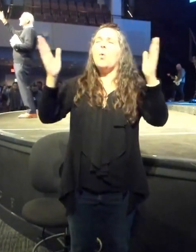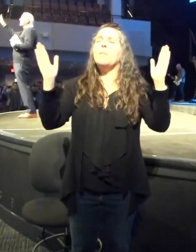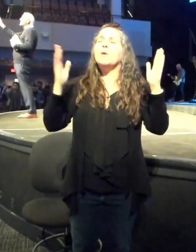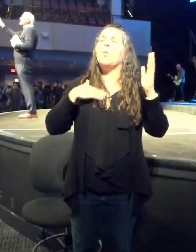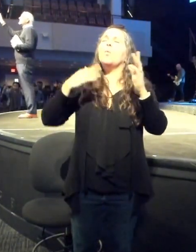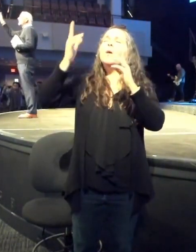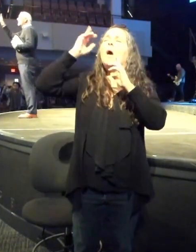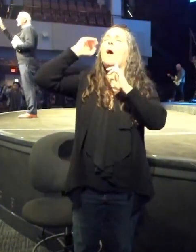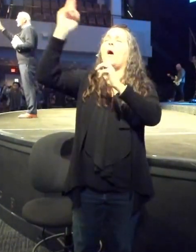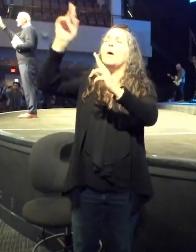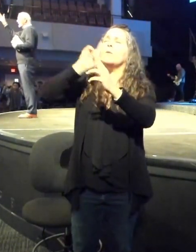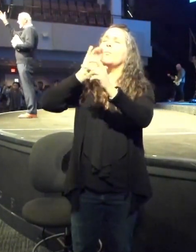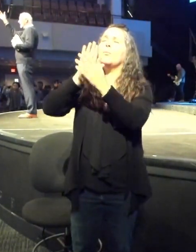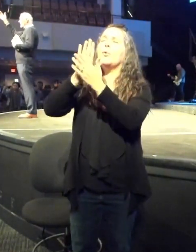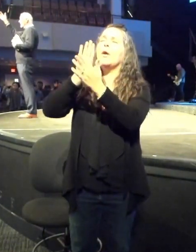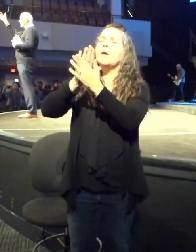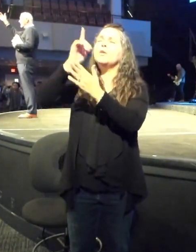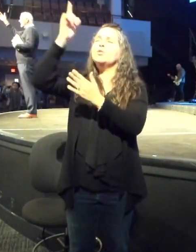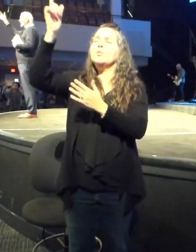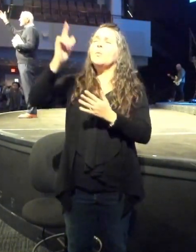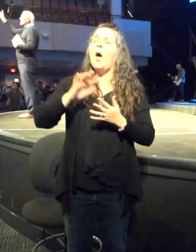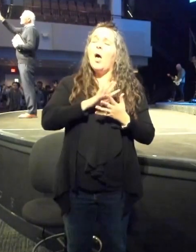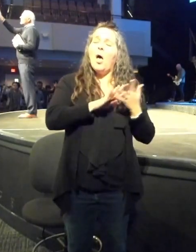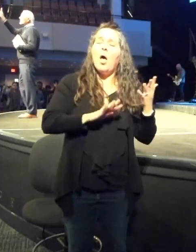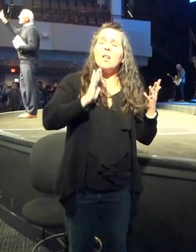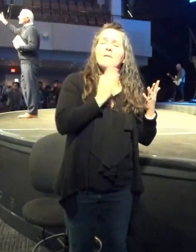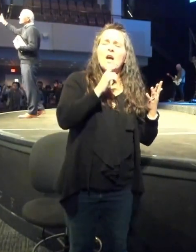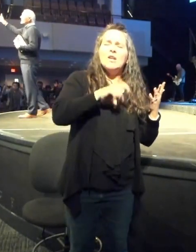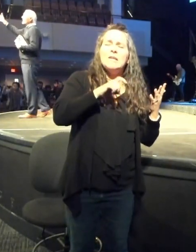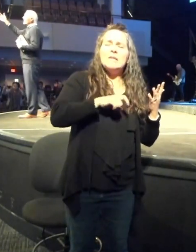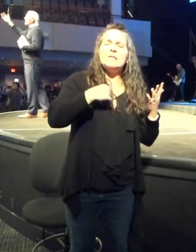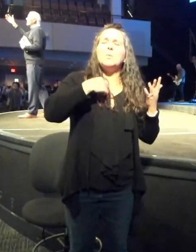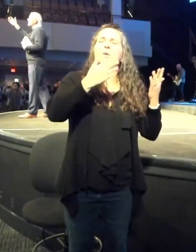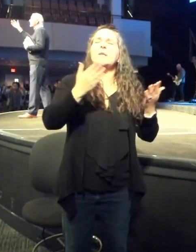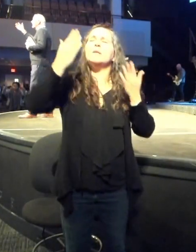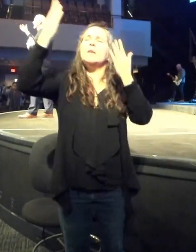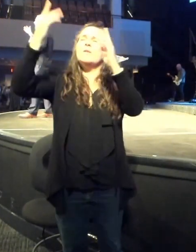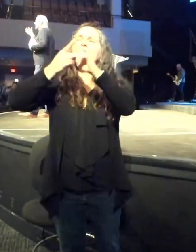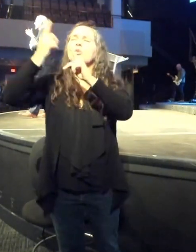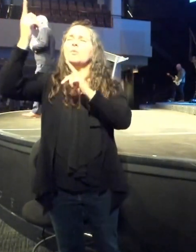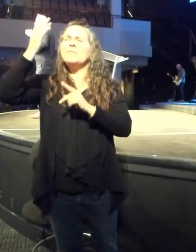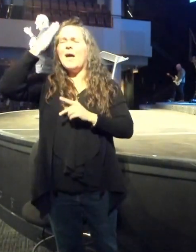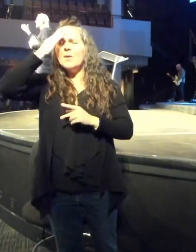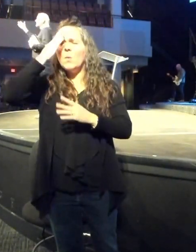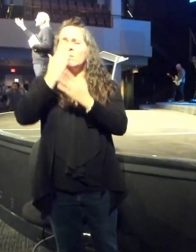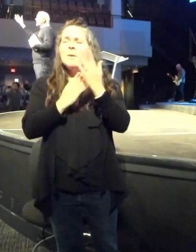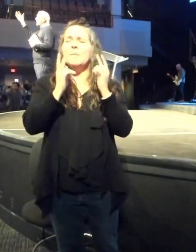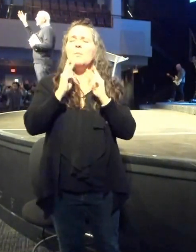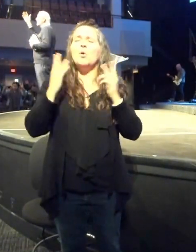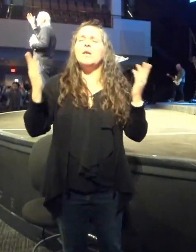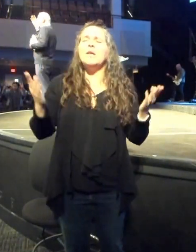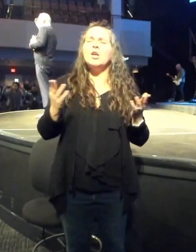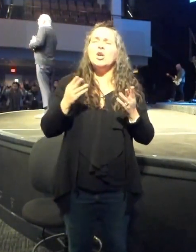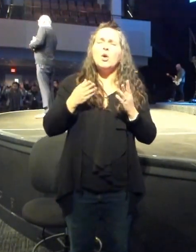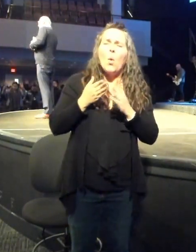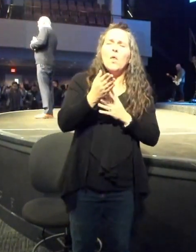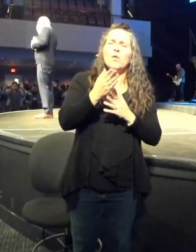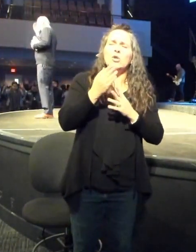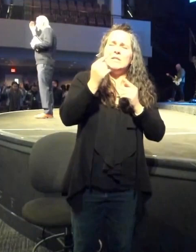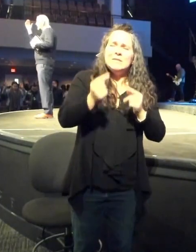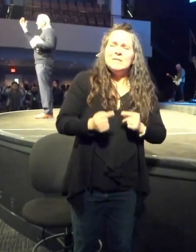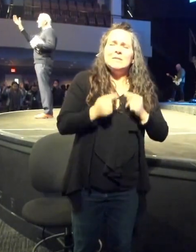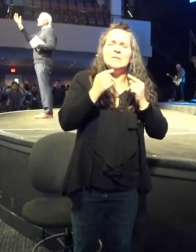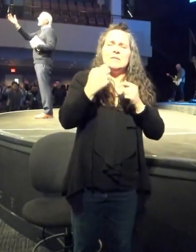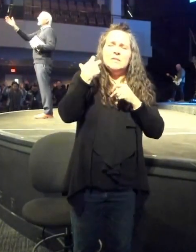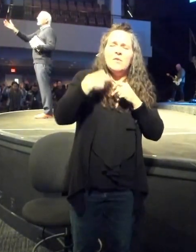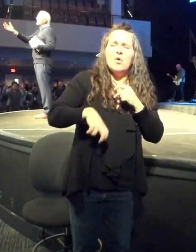You. And we present to You every need in our life. Lord, some are in this place today and they're going through difficulties and challenges. Some are going through a very dark